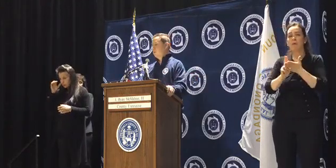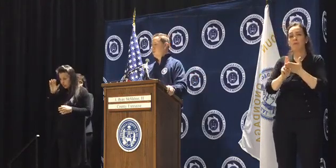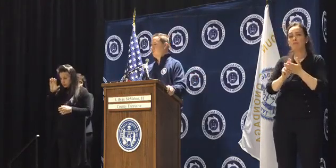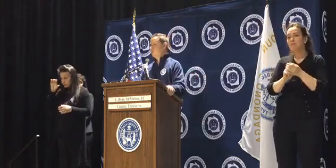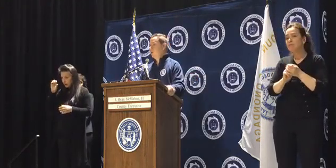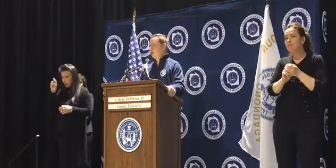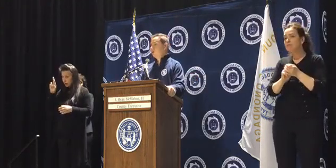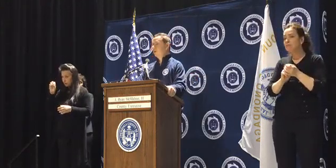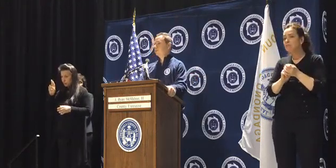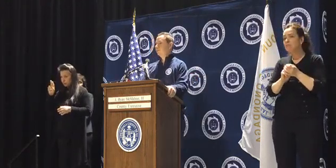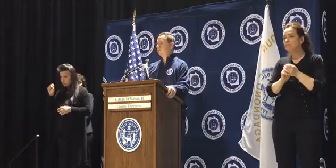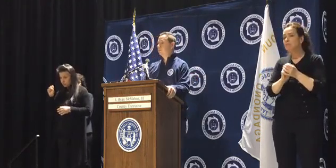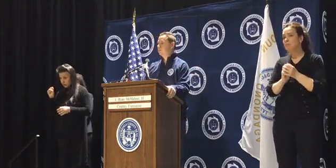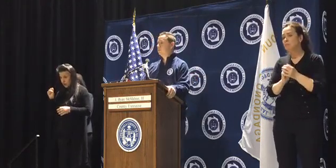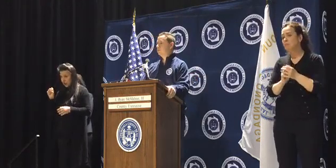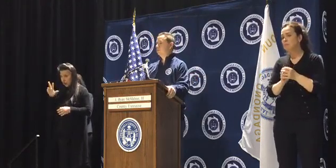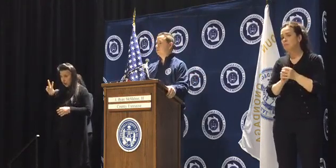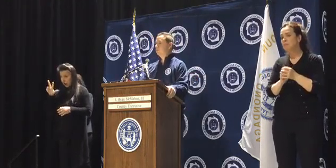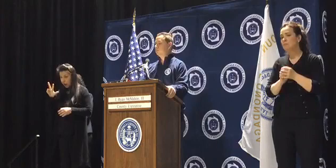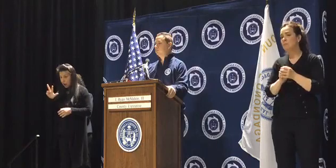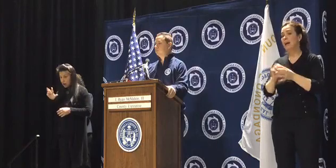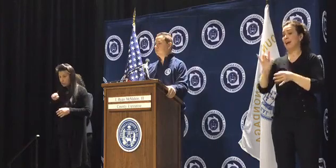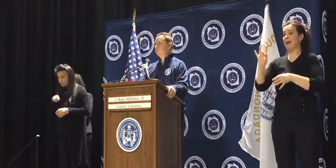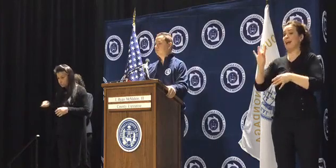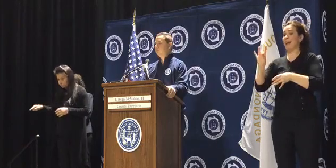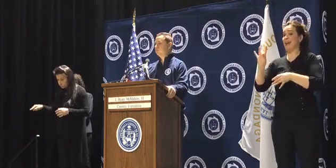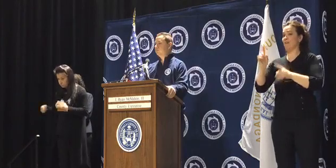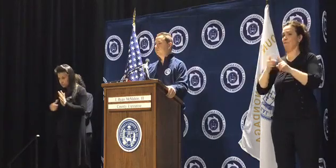came from the triage site. So that's it. I think